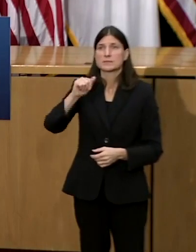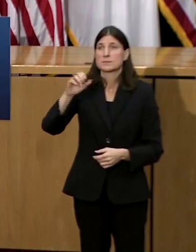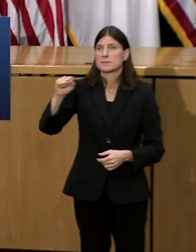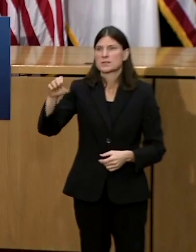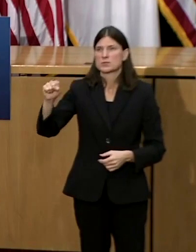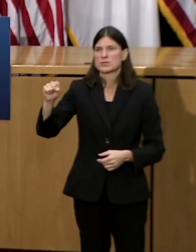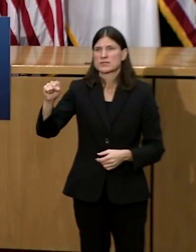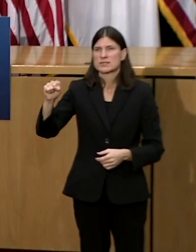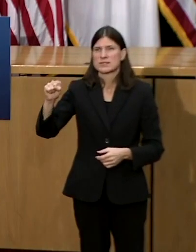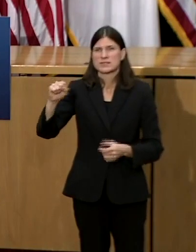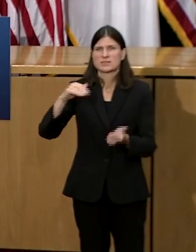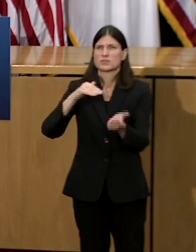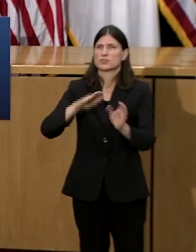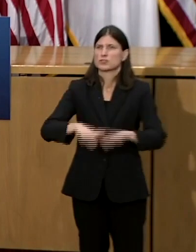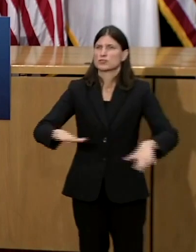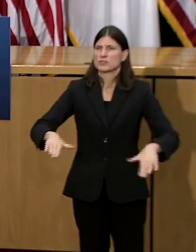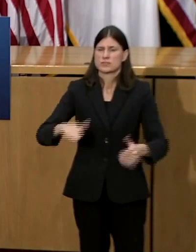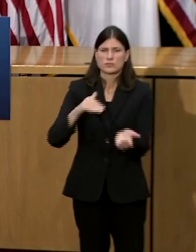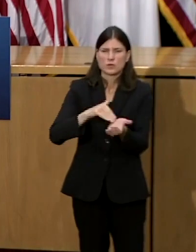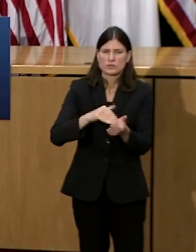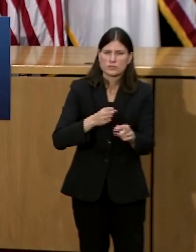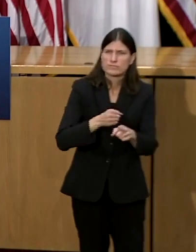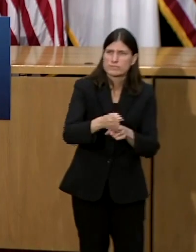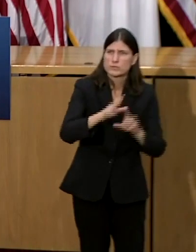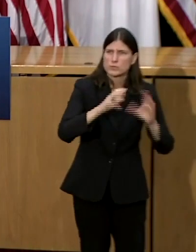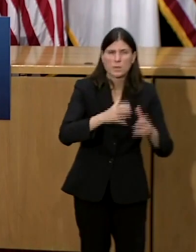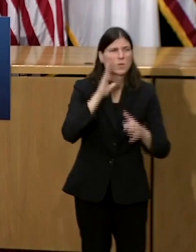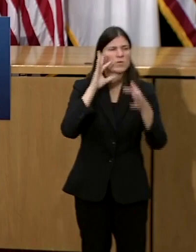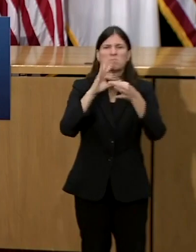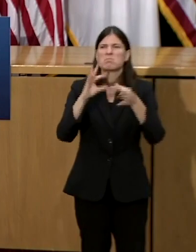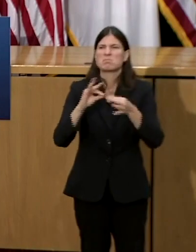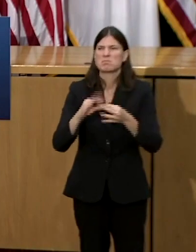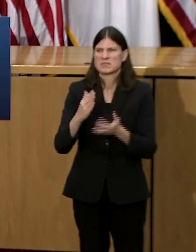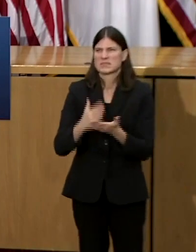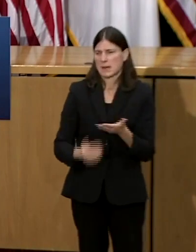Academy of Pediatrics. Dr. Mioto.